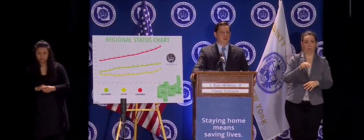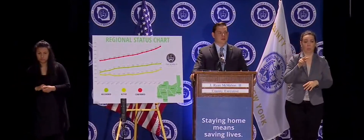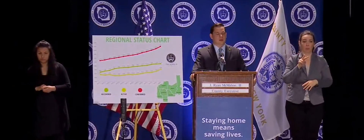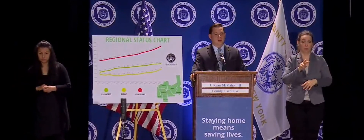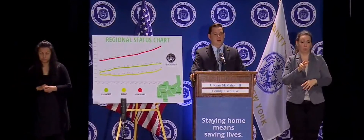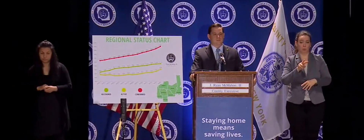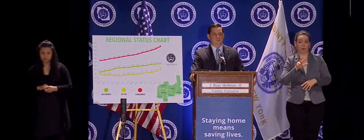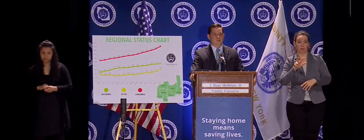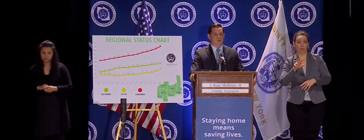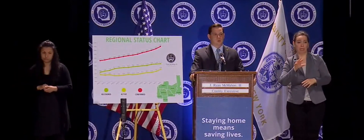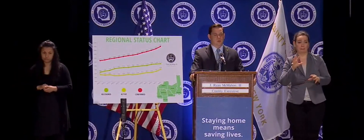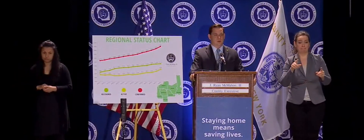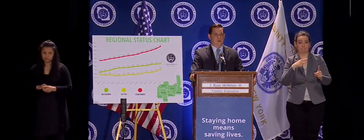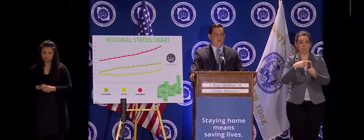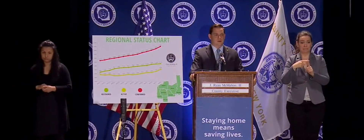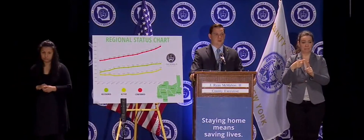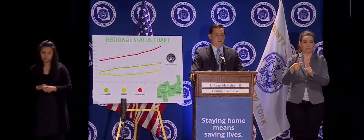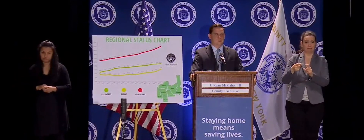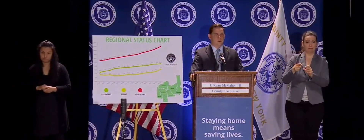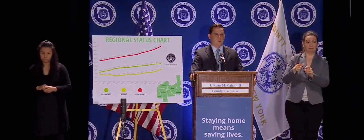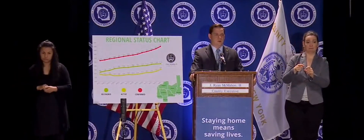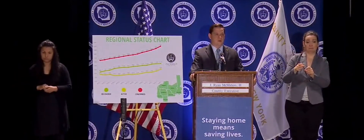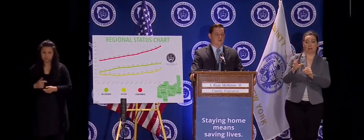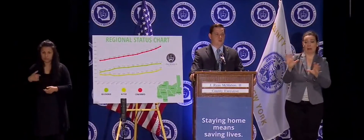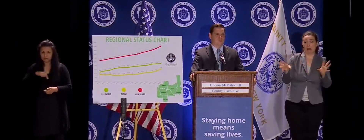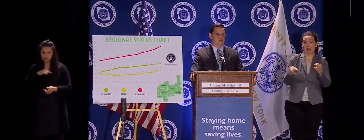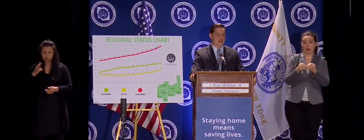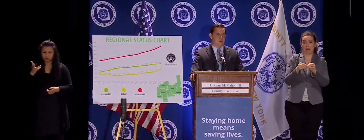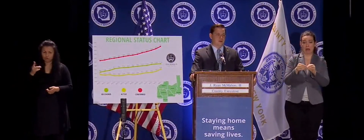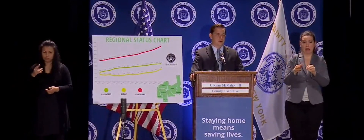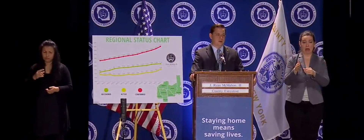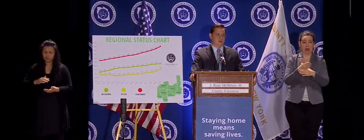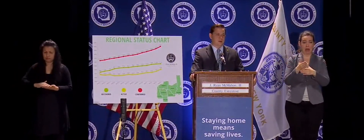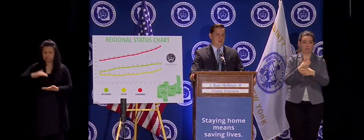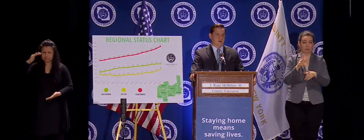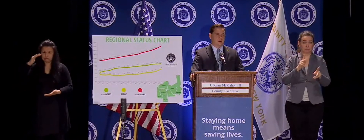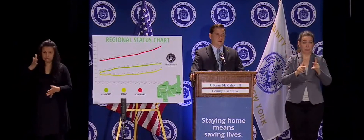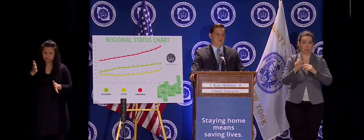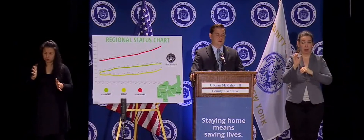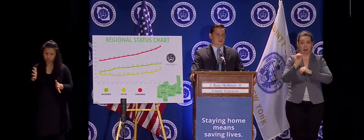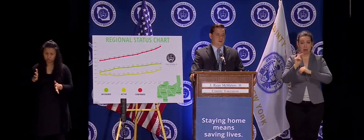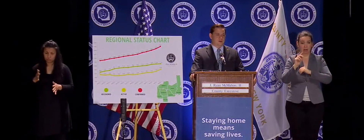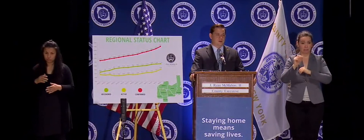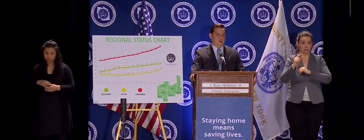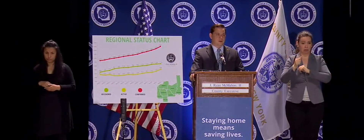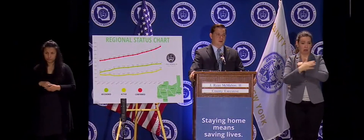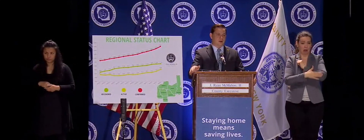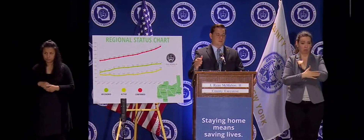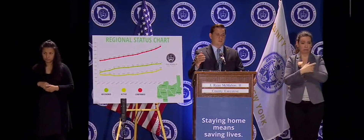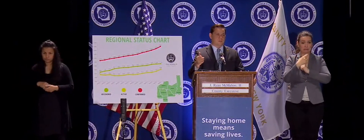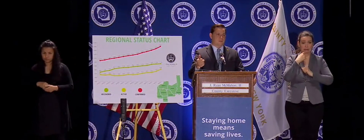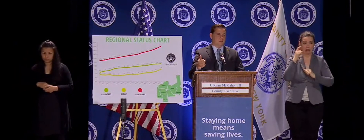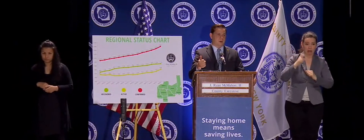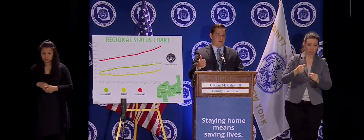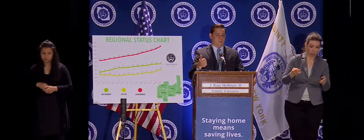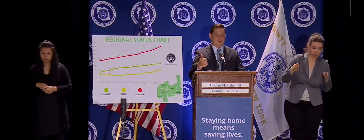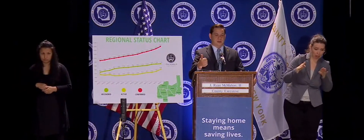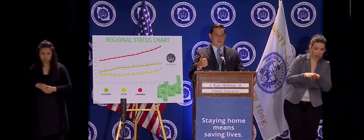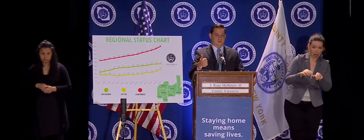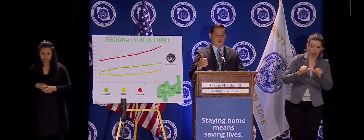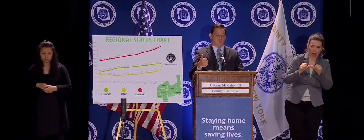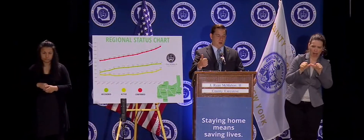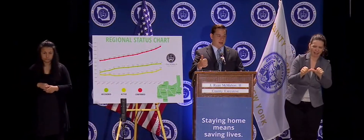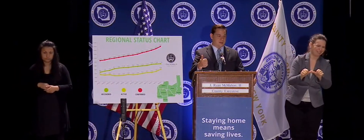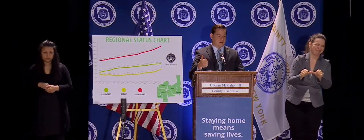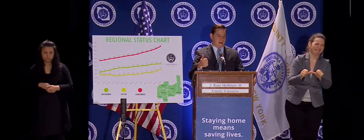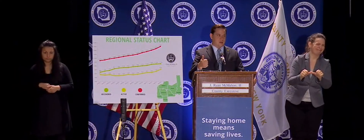cases? So to hold us to a standard of our